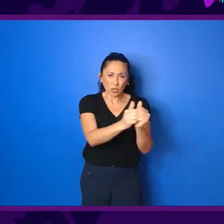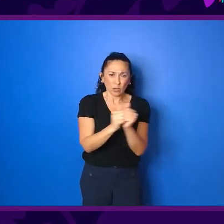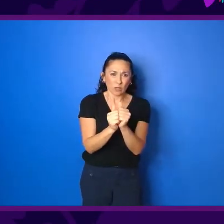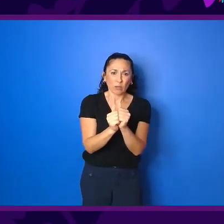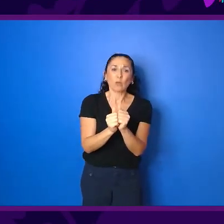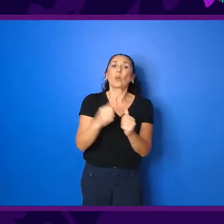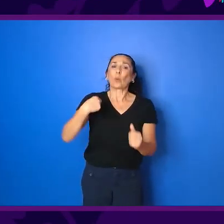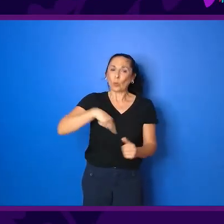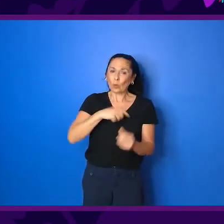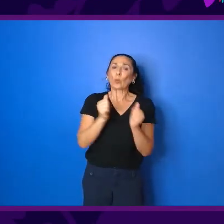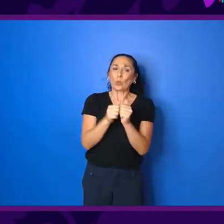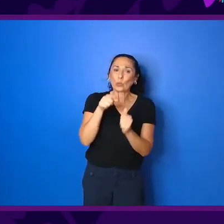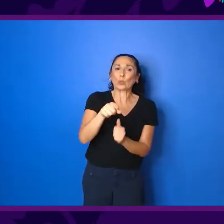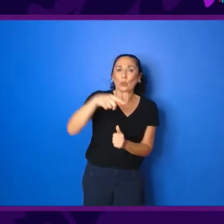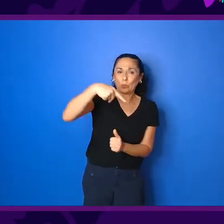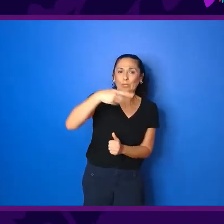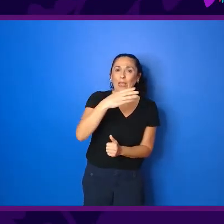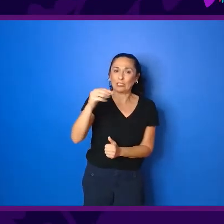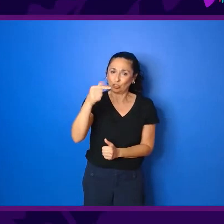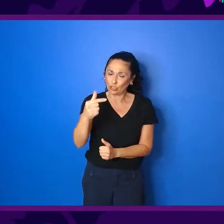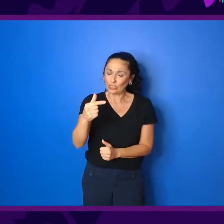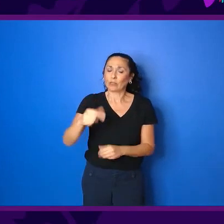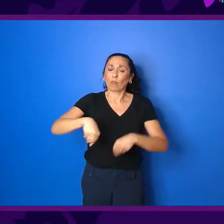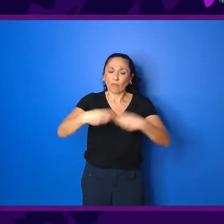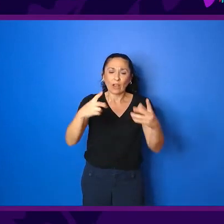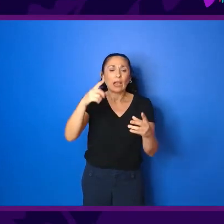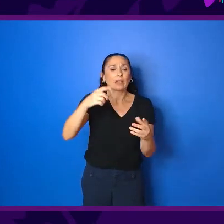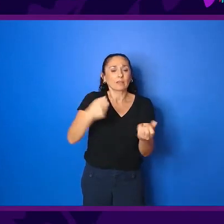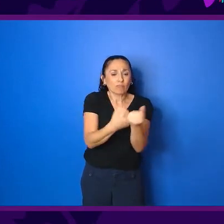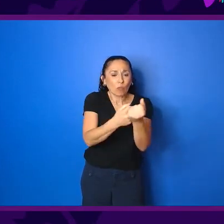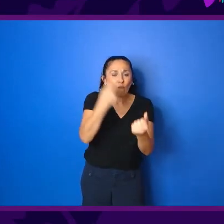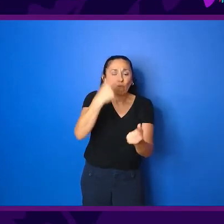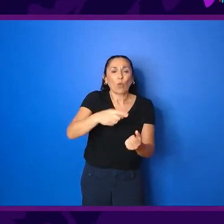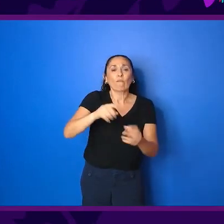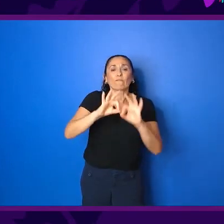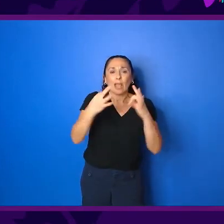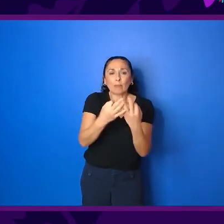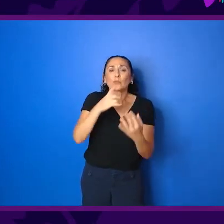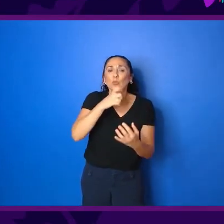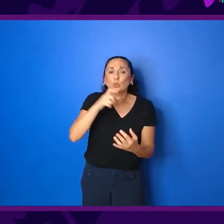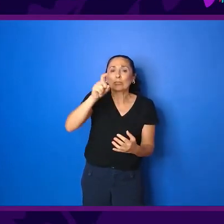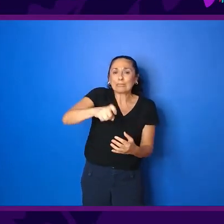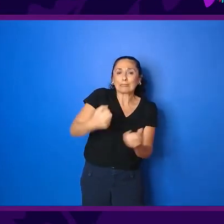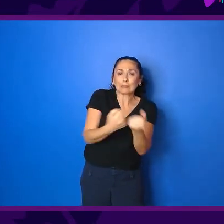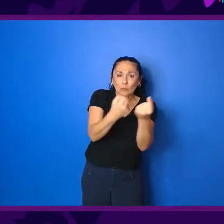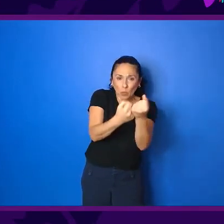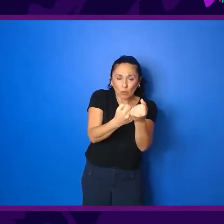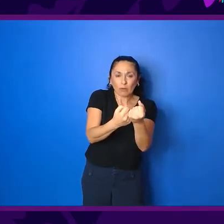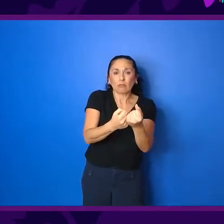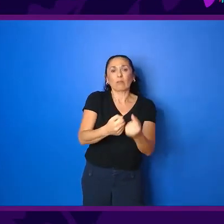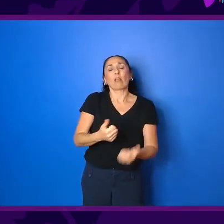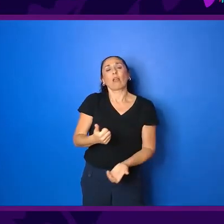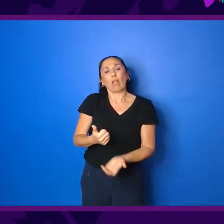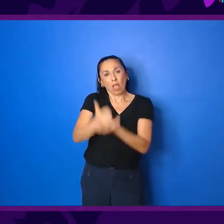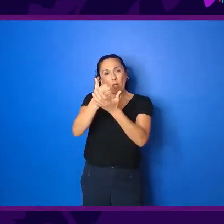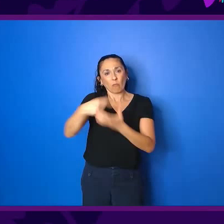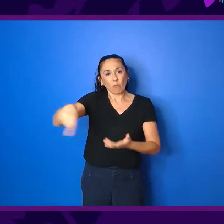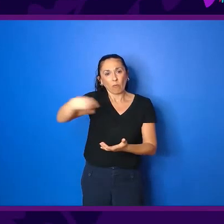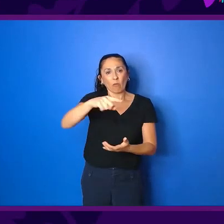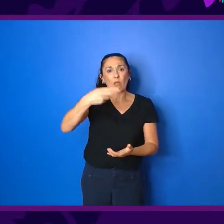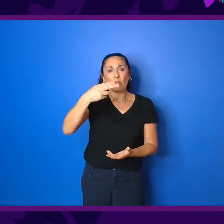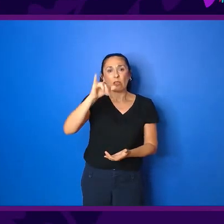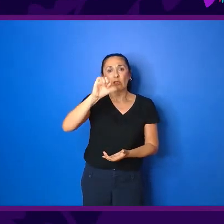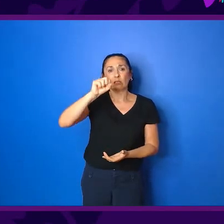with you, providing relief for families in need and essential workers. Helping Hispanics, helping Estamos Unidos. Join us